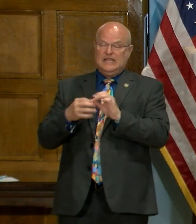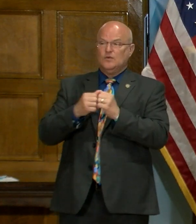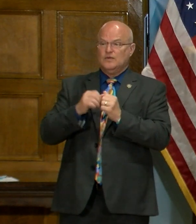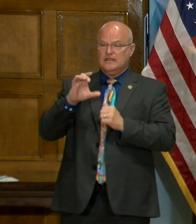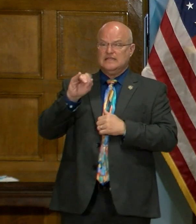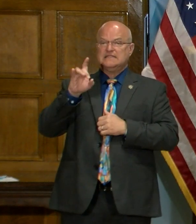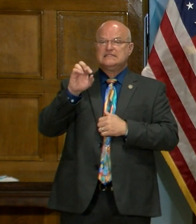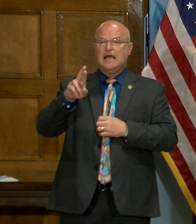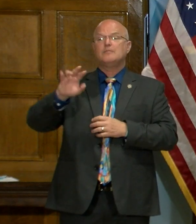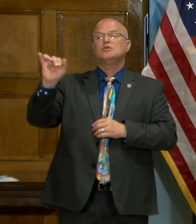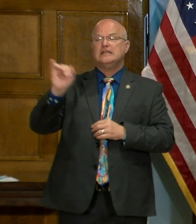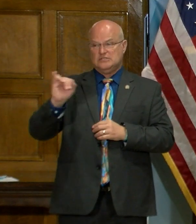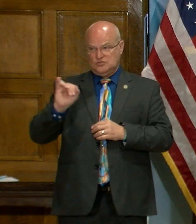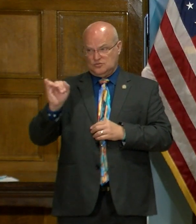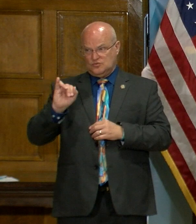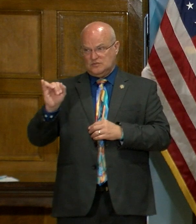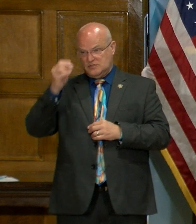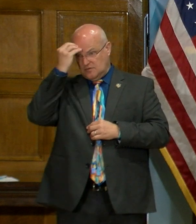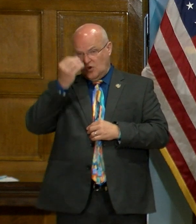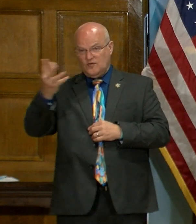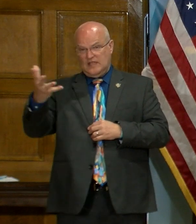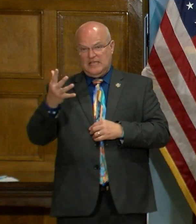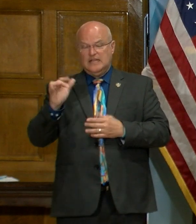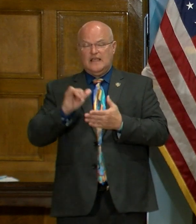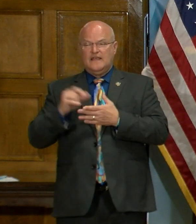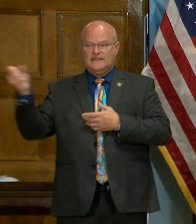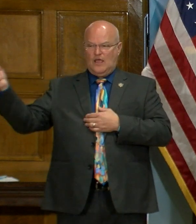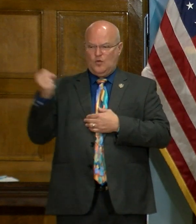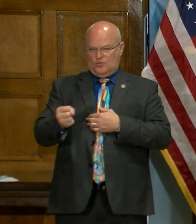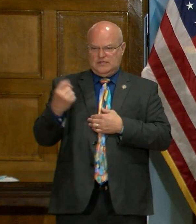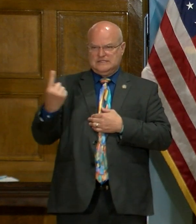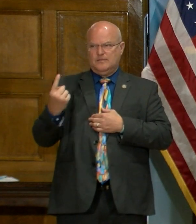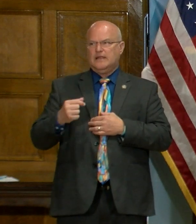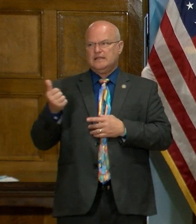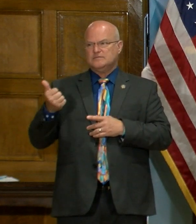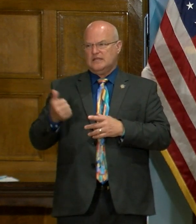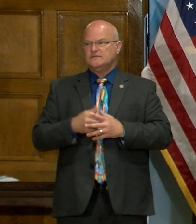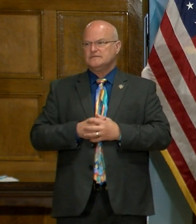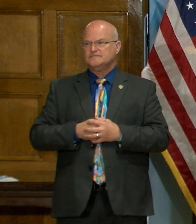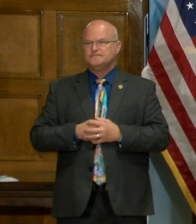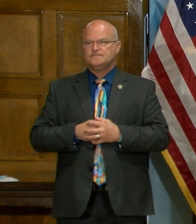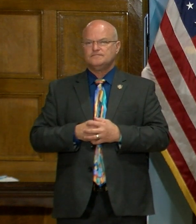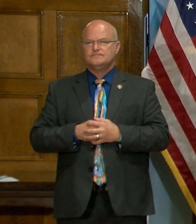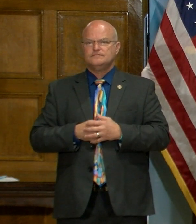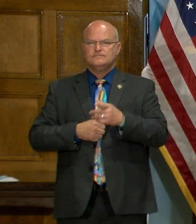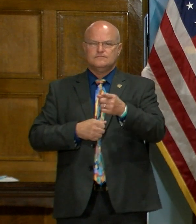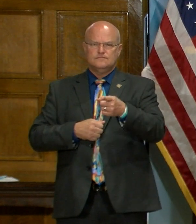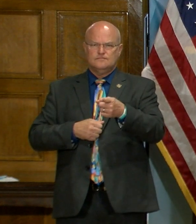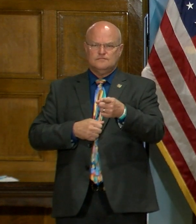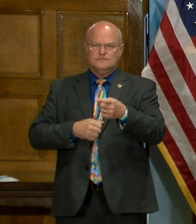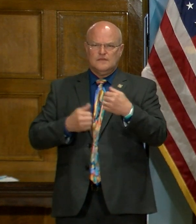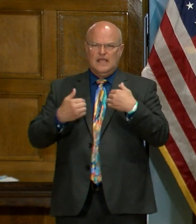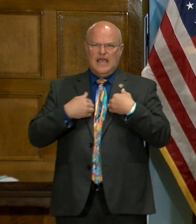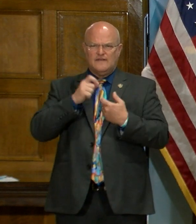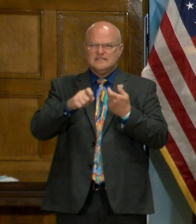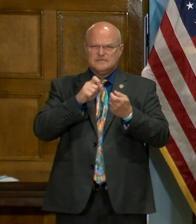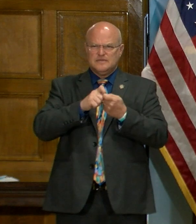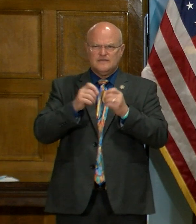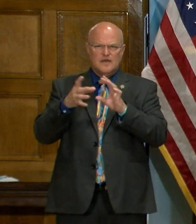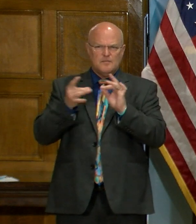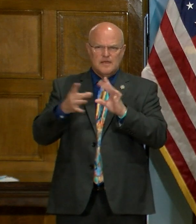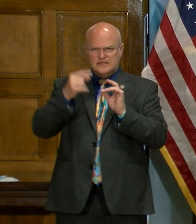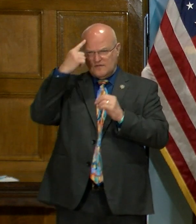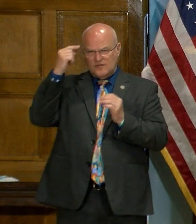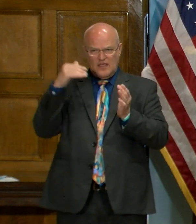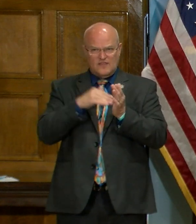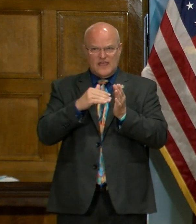with our cyber insurance notification that they would bring in someone. Yes, ma'am. Governor, do you have a specific message